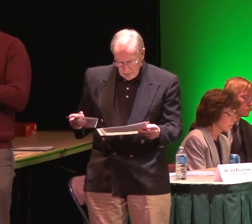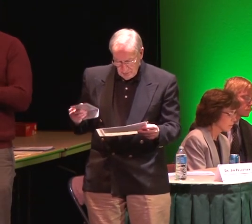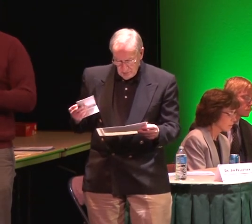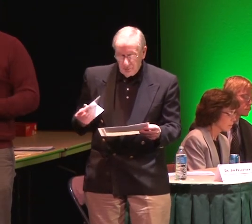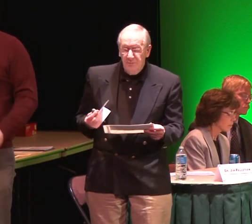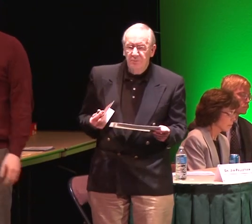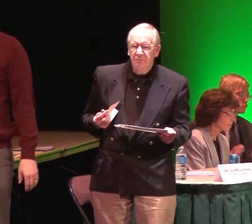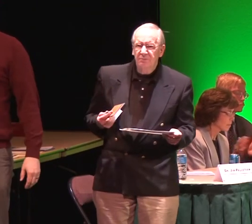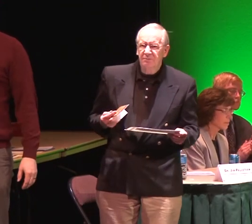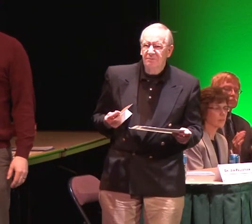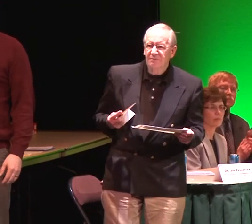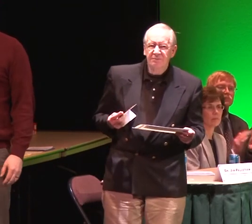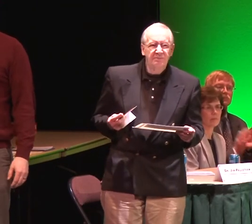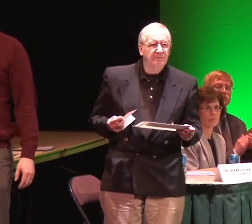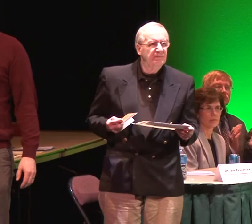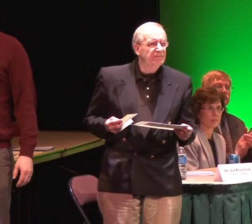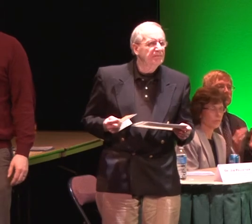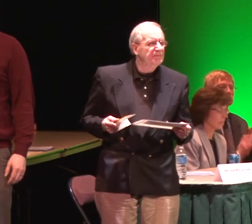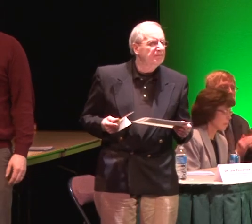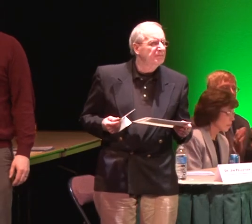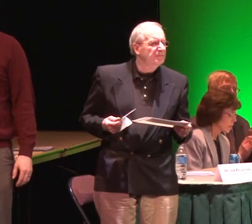Bowmick.